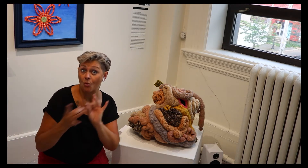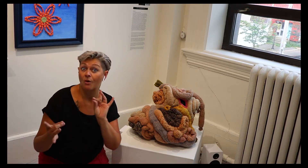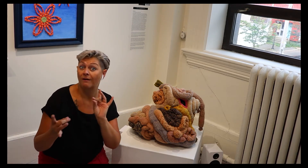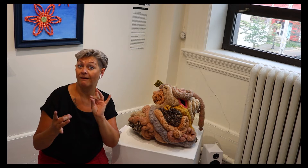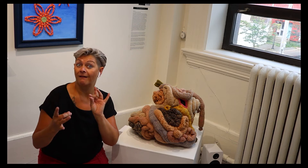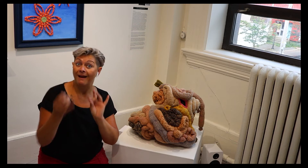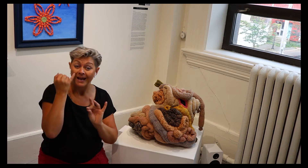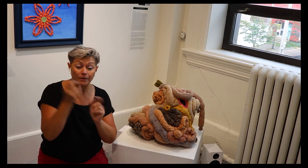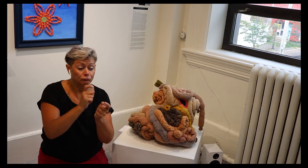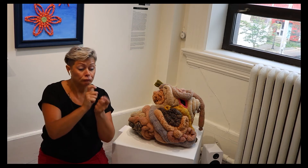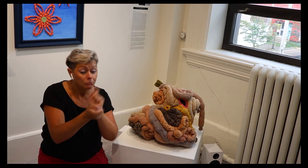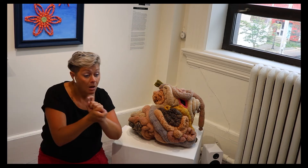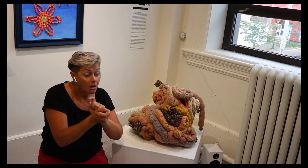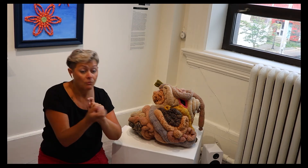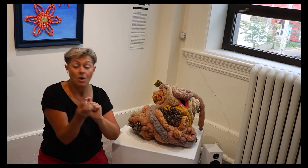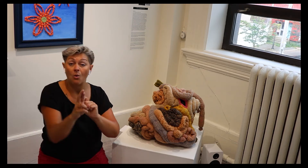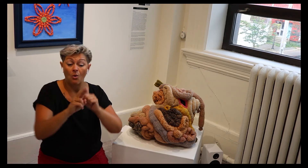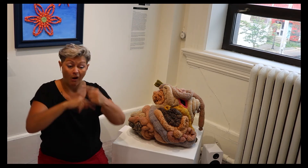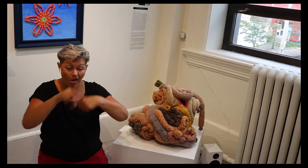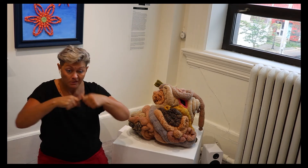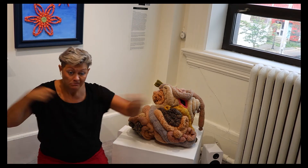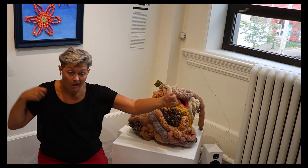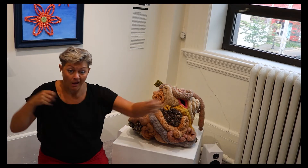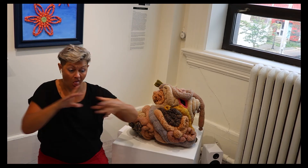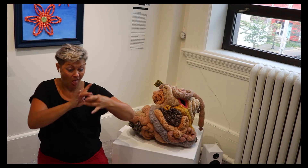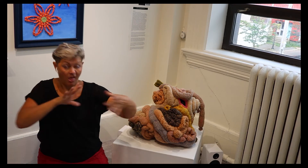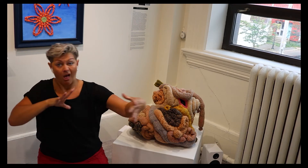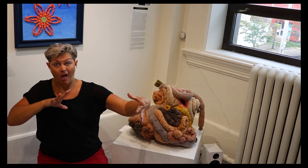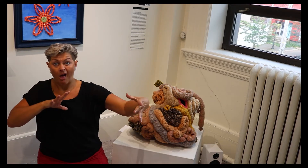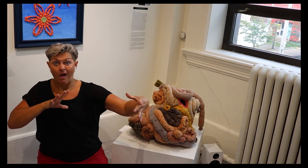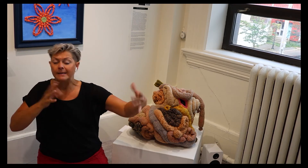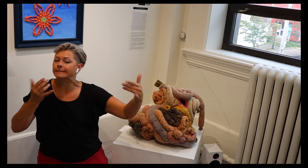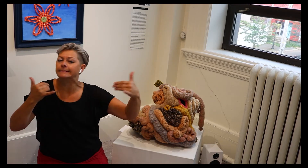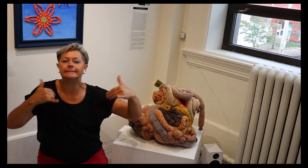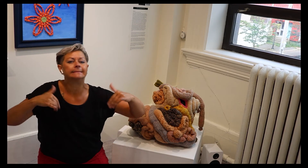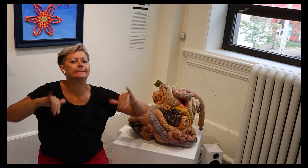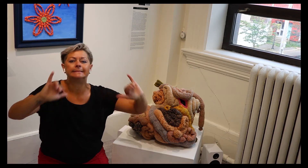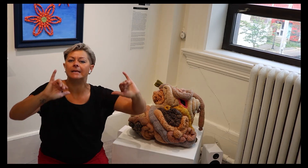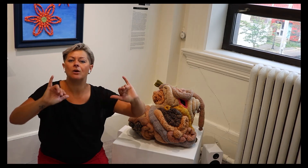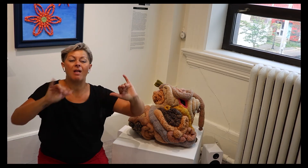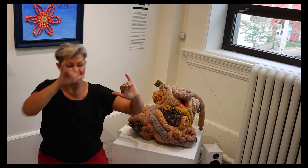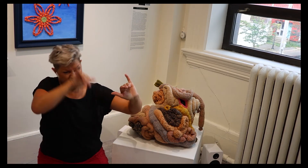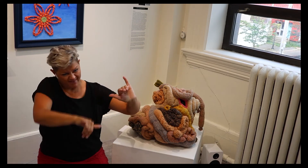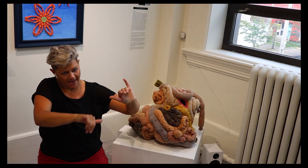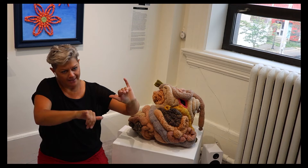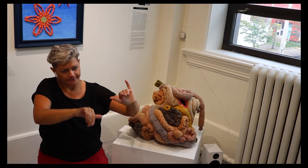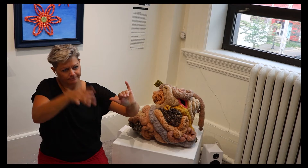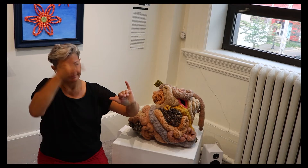or completely untie those threads, we still carry that shape within us in some form.